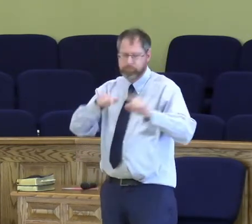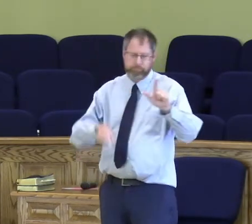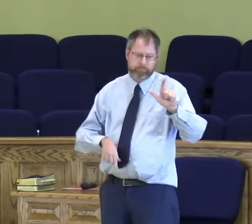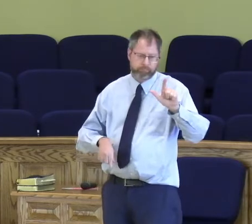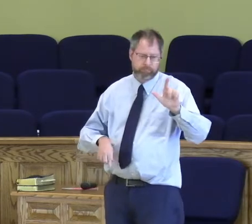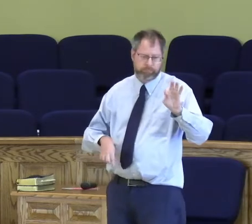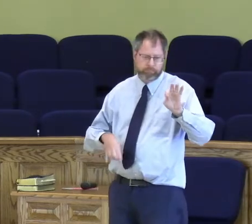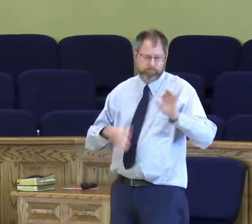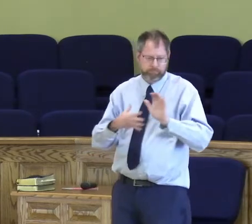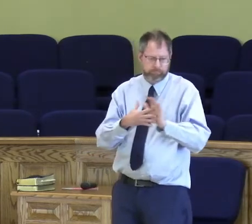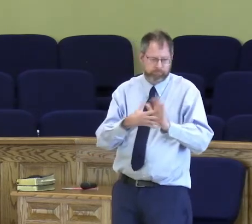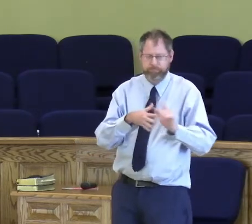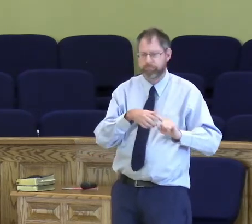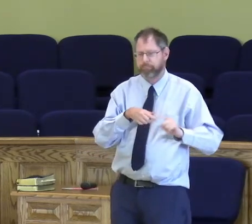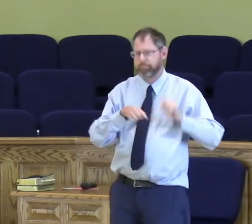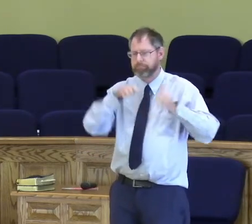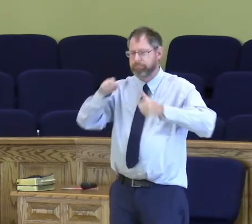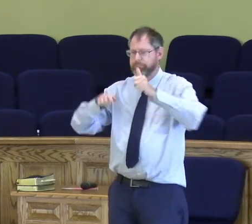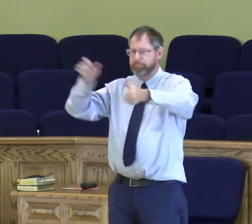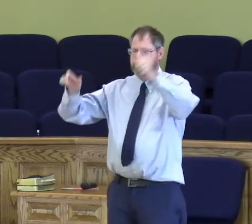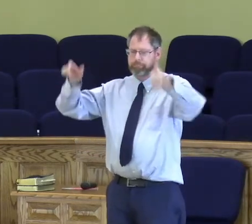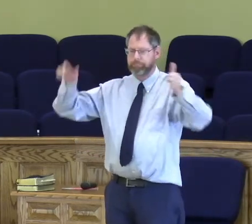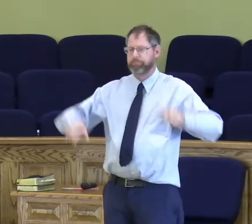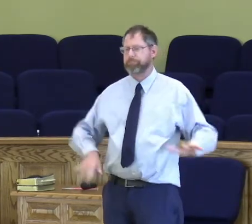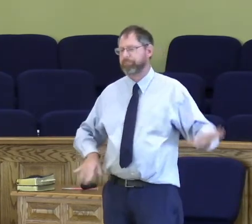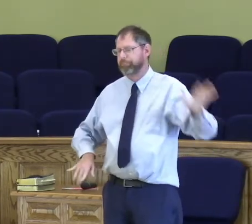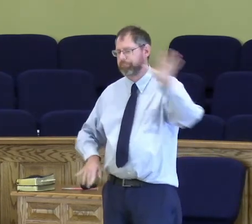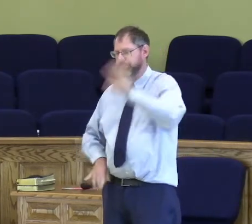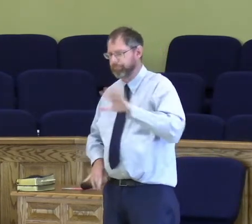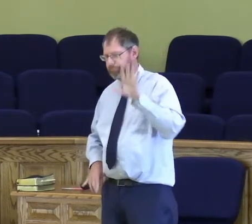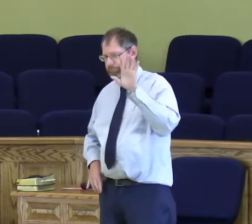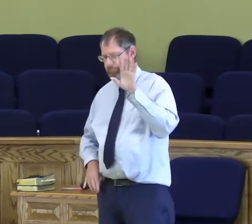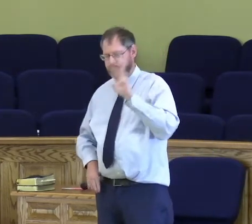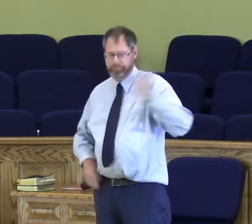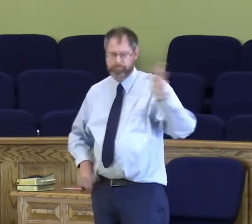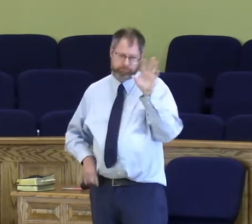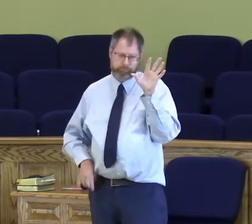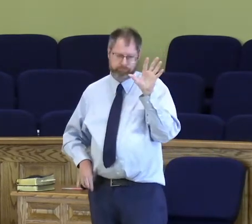see up here, he actually established 29 deaf schools around Africa